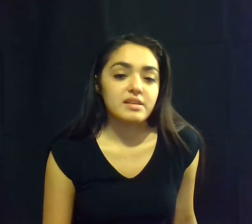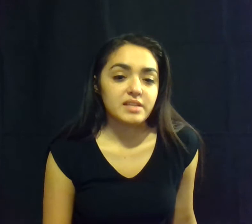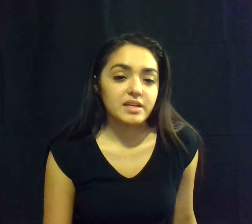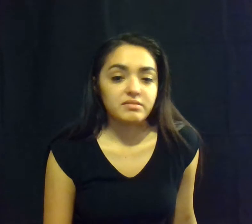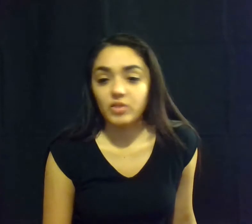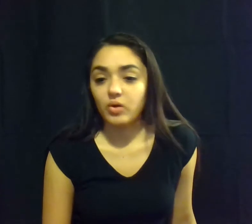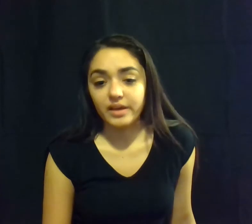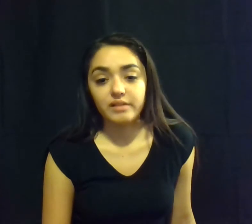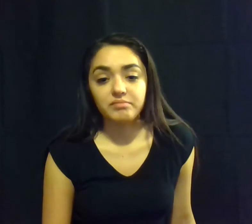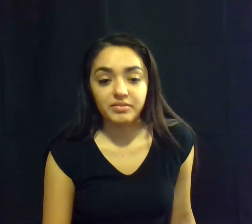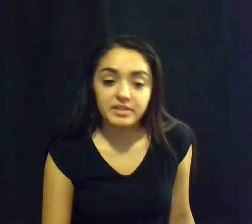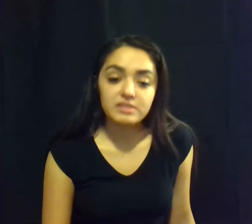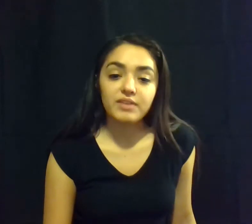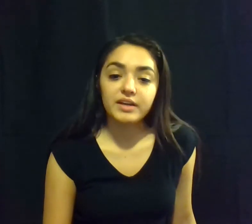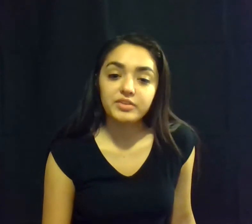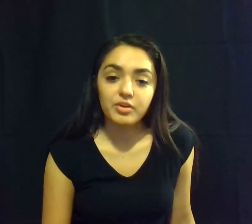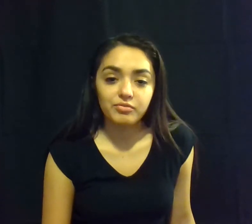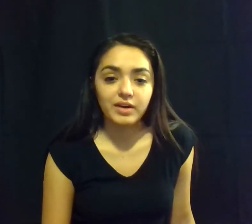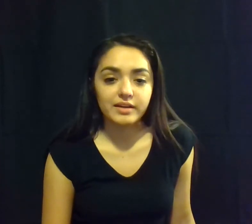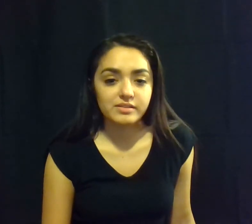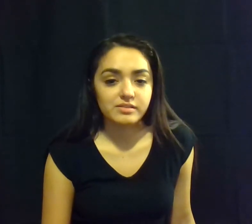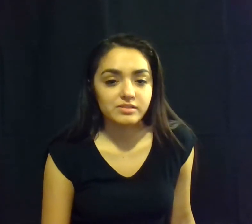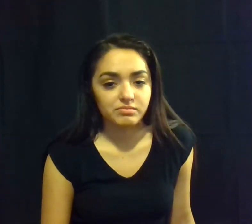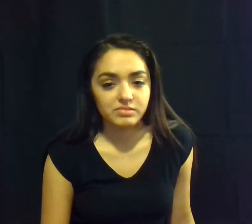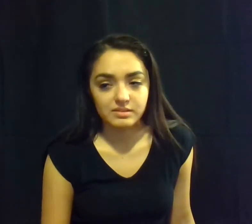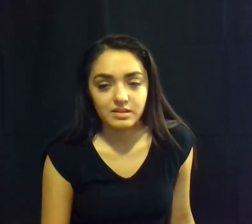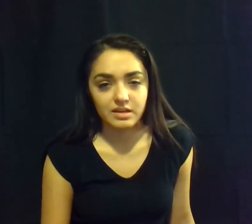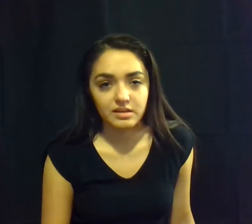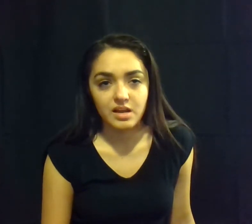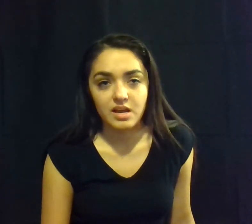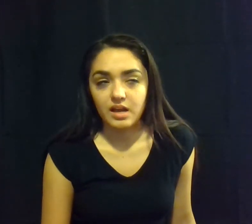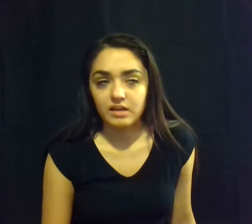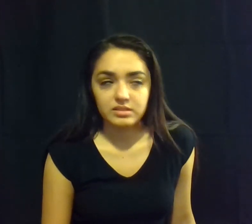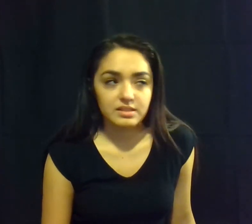said, "Okay, everything's fine, no fires." And I was like,